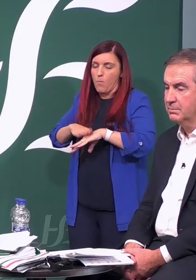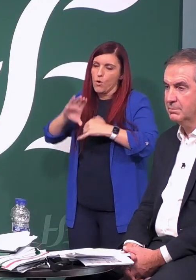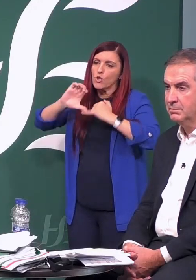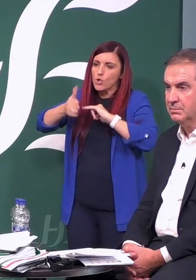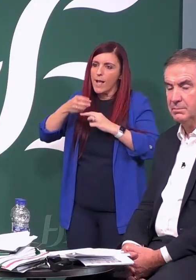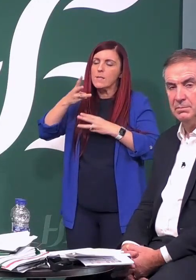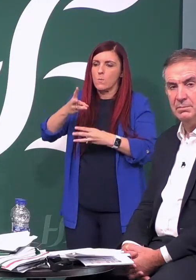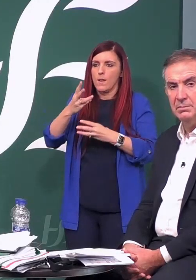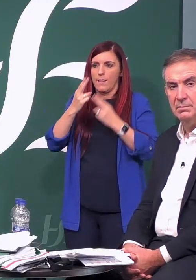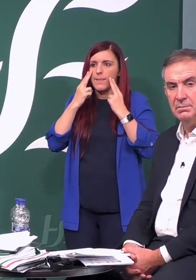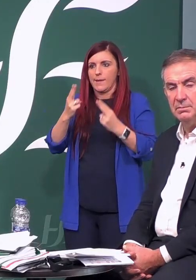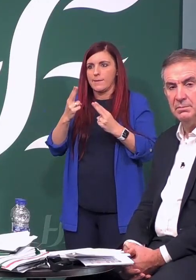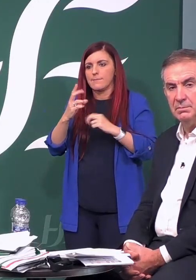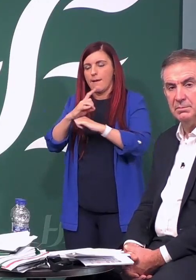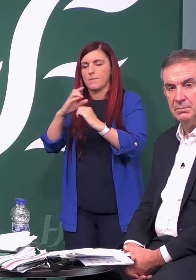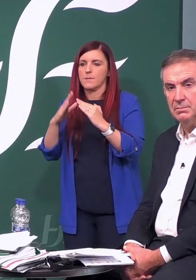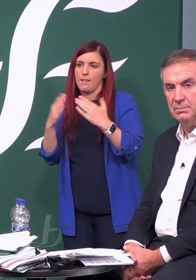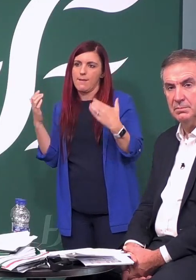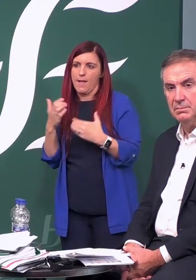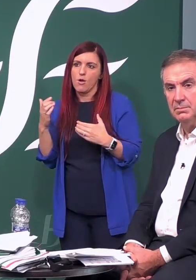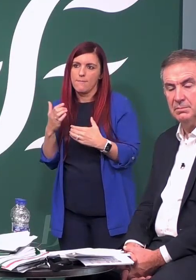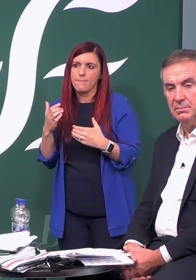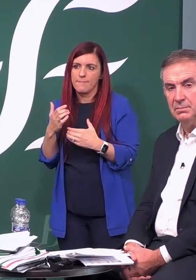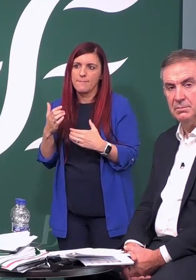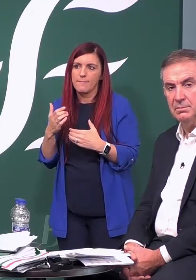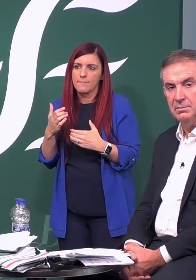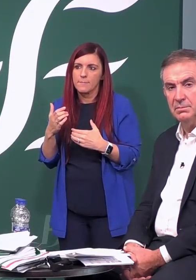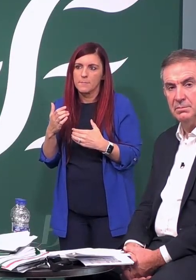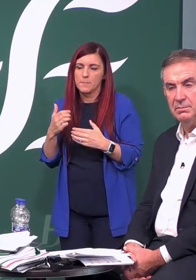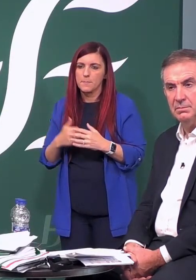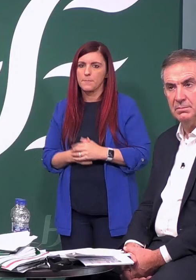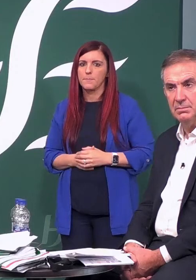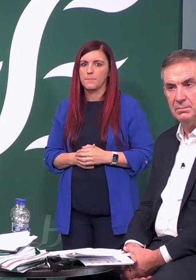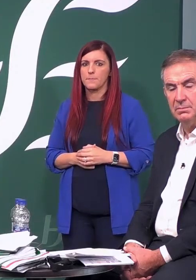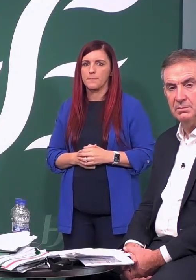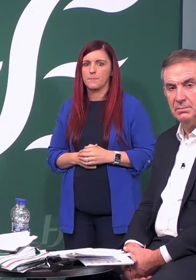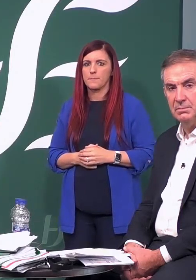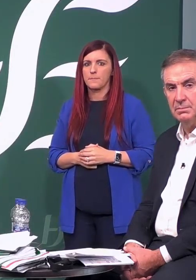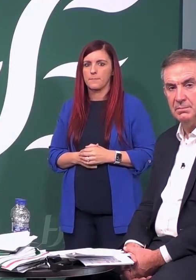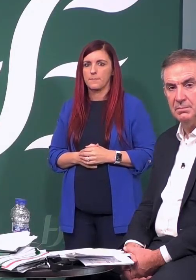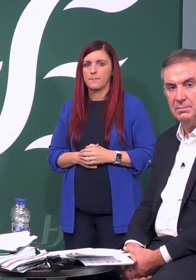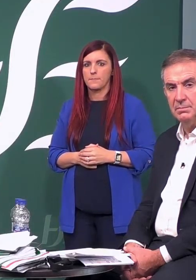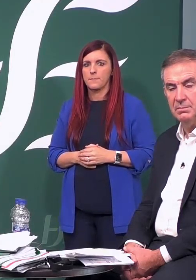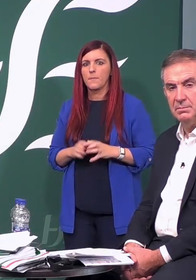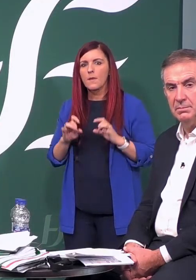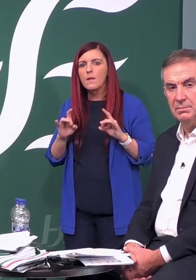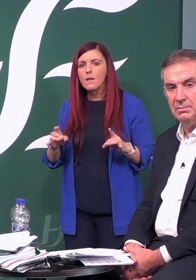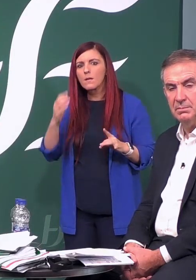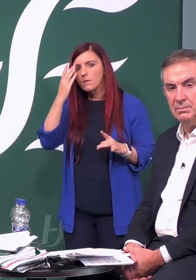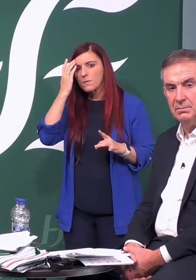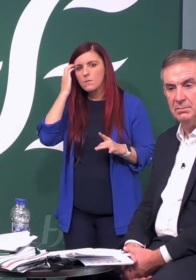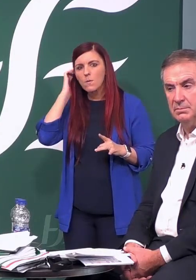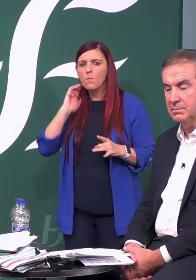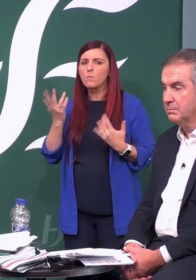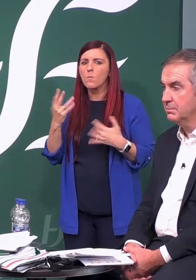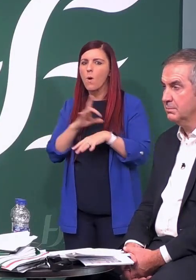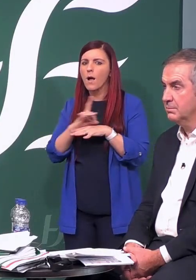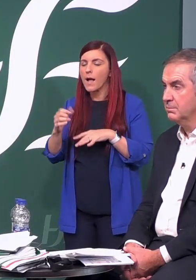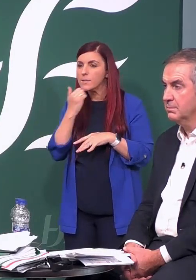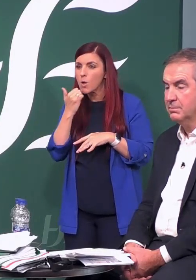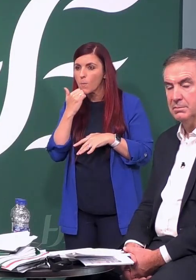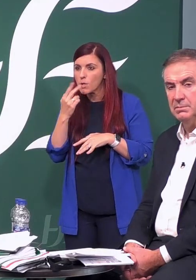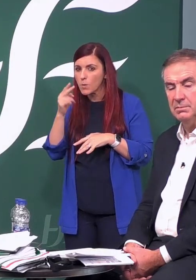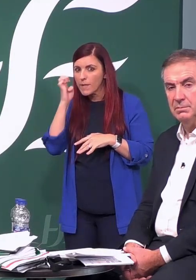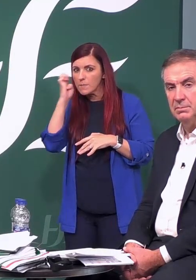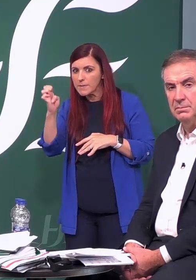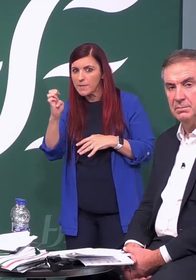convert into having serious illness requiring hospitalisation. Okay, so how, like, what kind of numbers are you thinking though? Surely you're